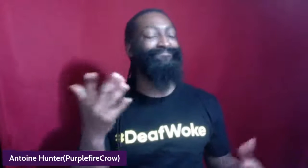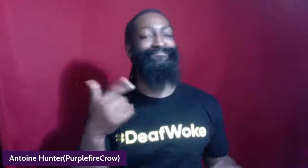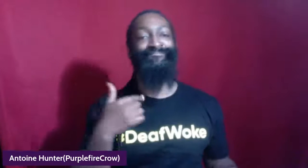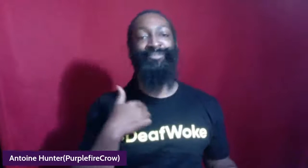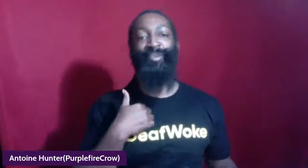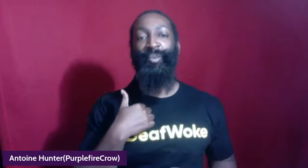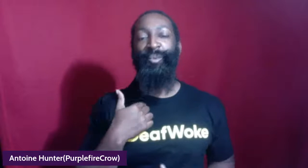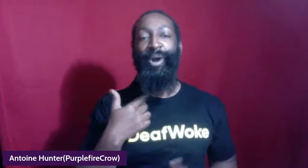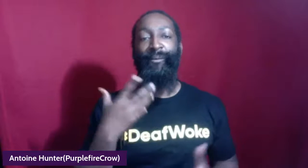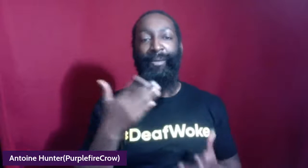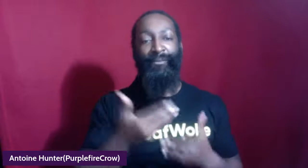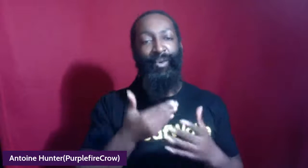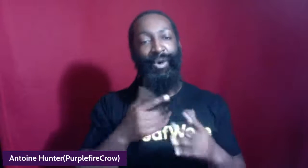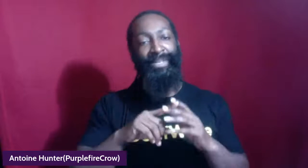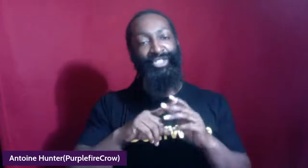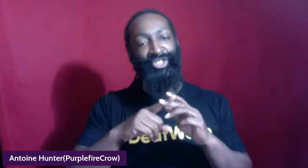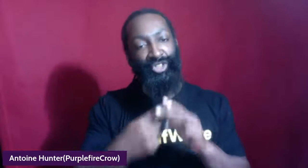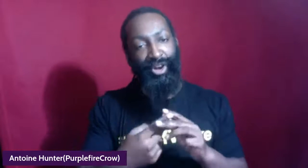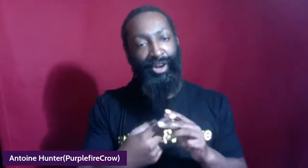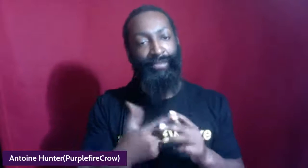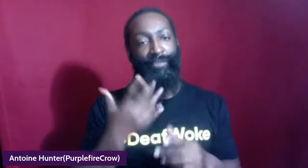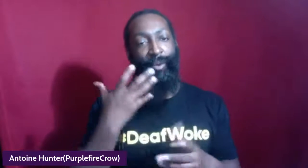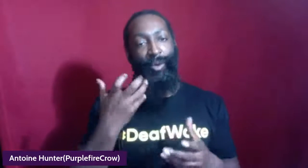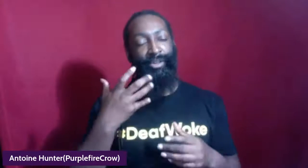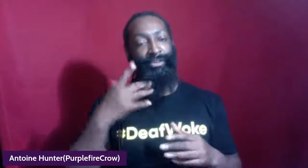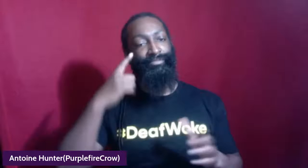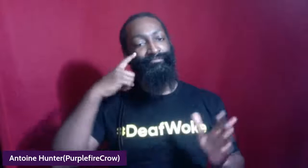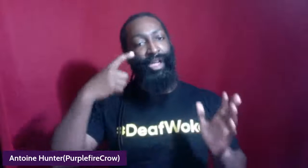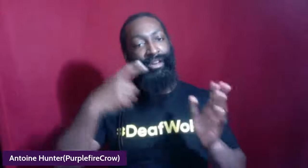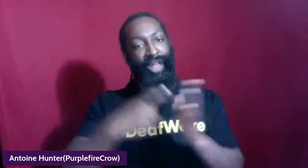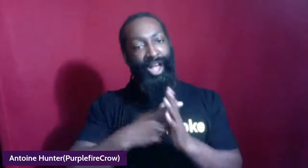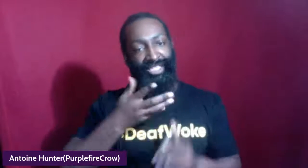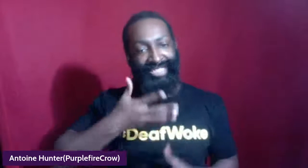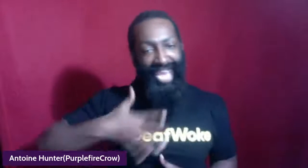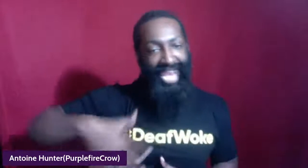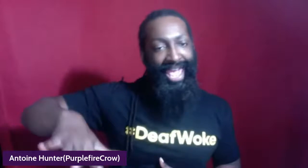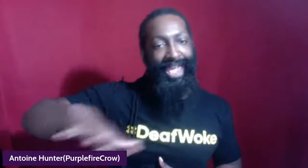January 21, 2020. Before we start,